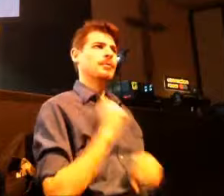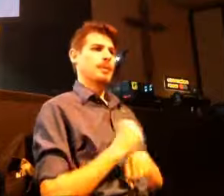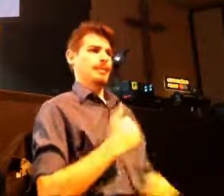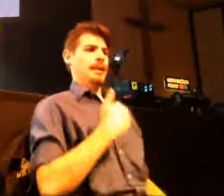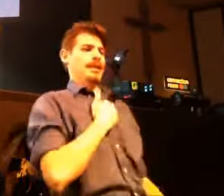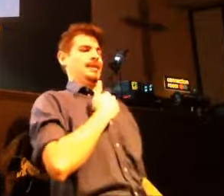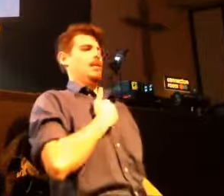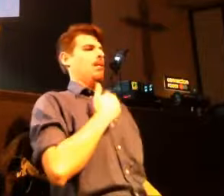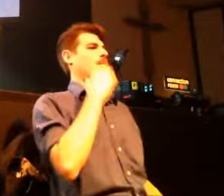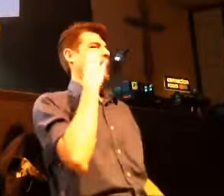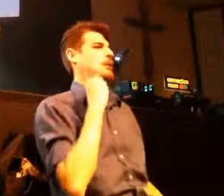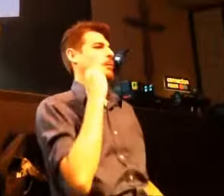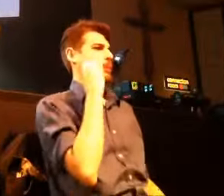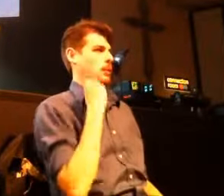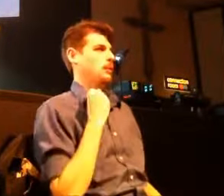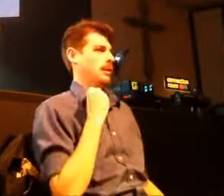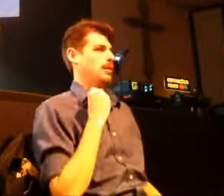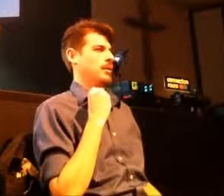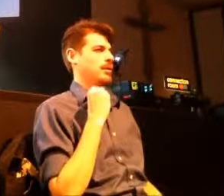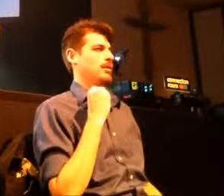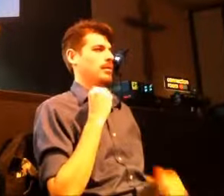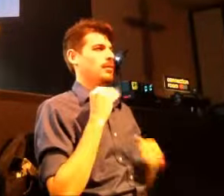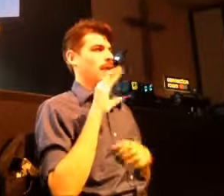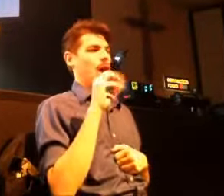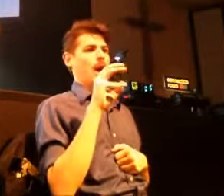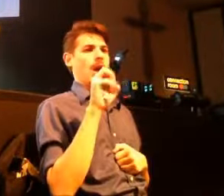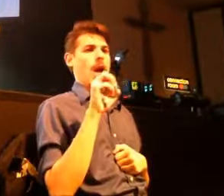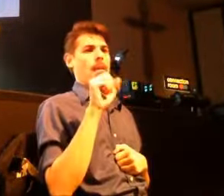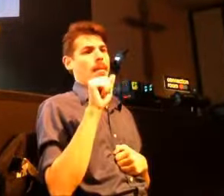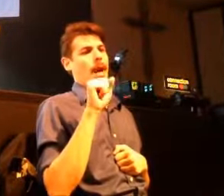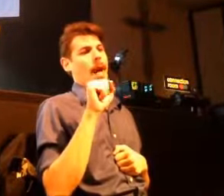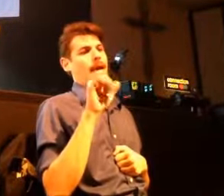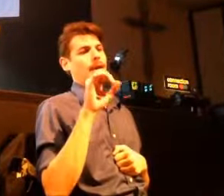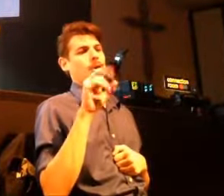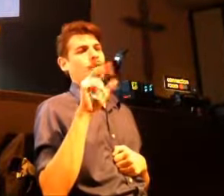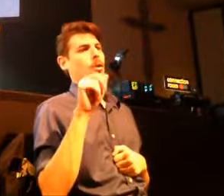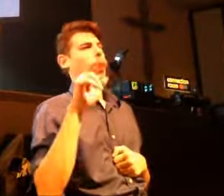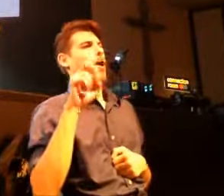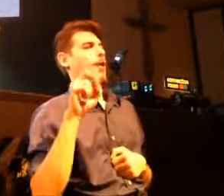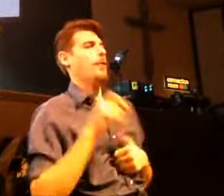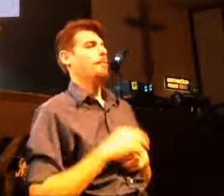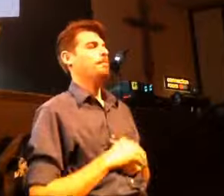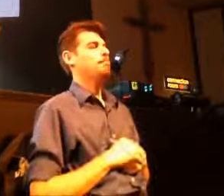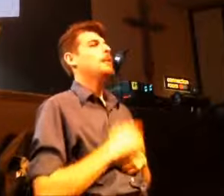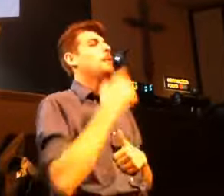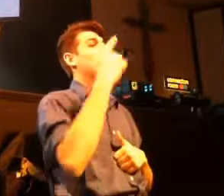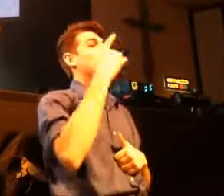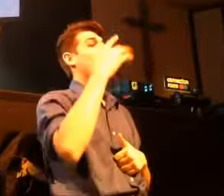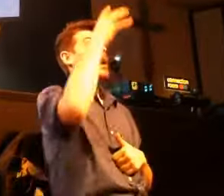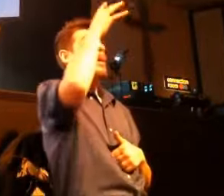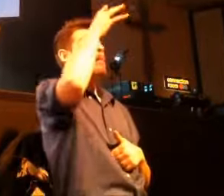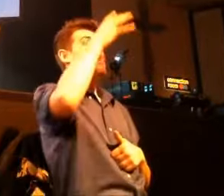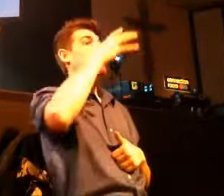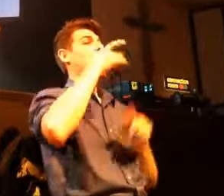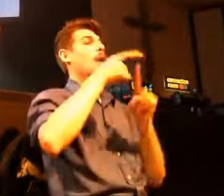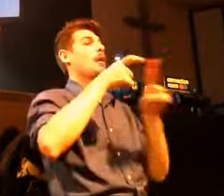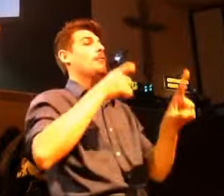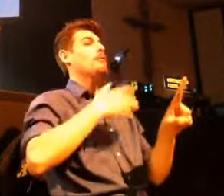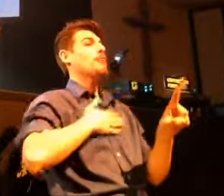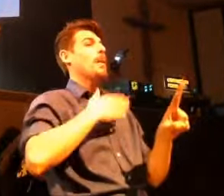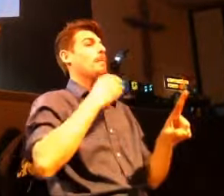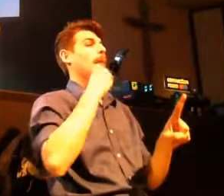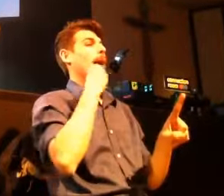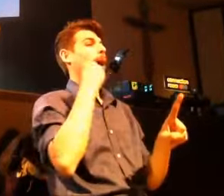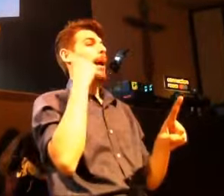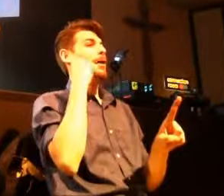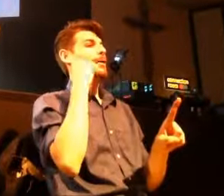weekend. A parent in our house, a male parent who will remain nameless to protect them, may have allowed our 3-year-old son, Max,